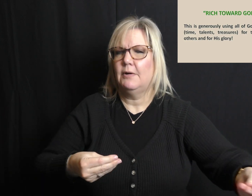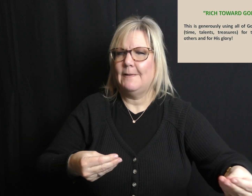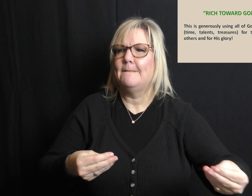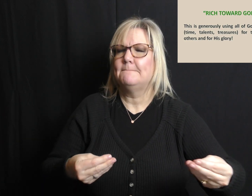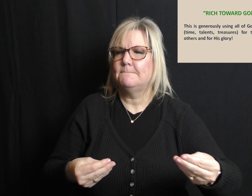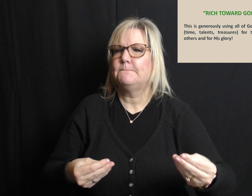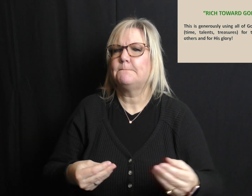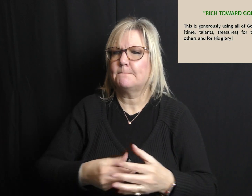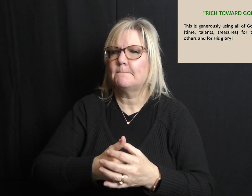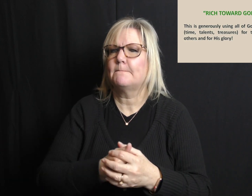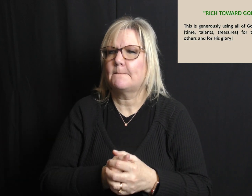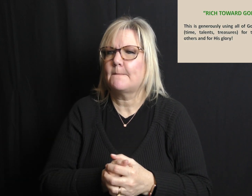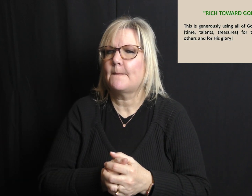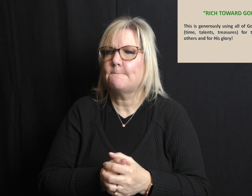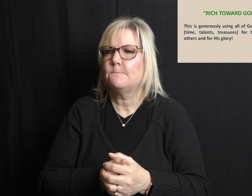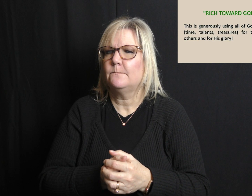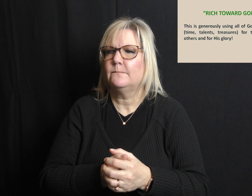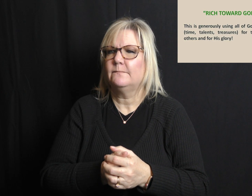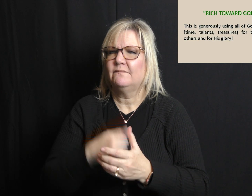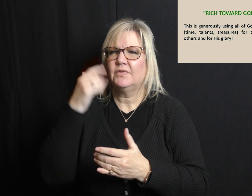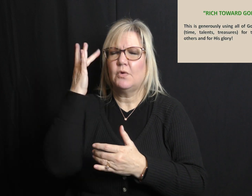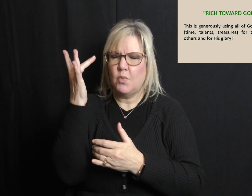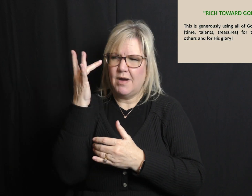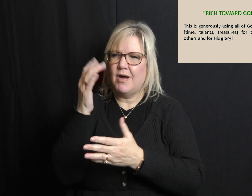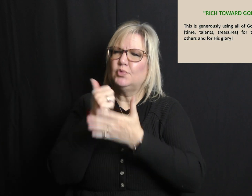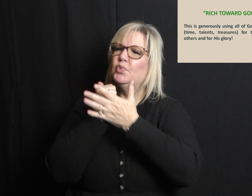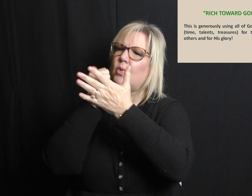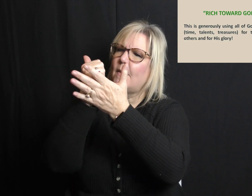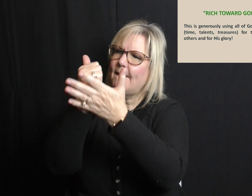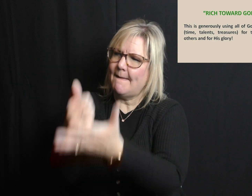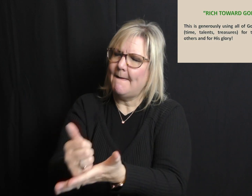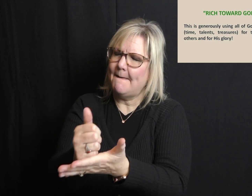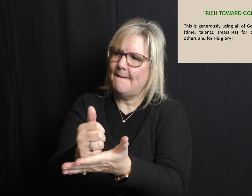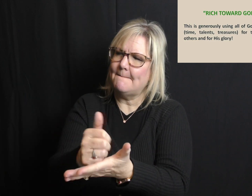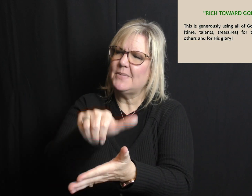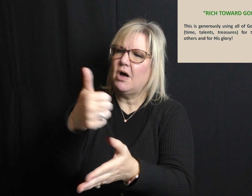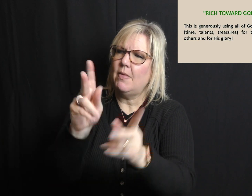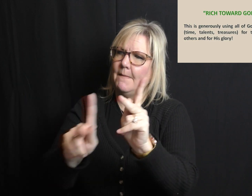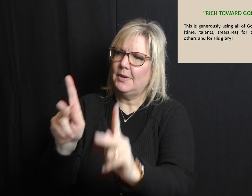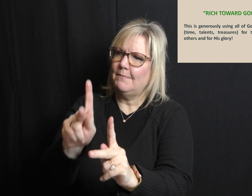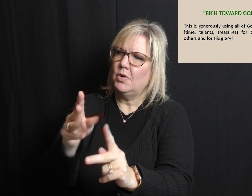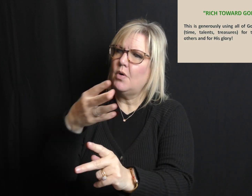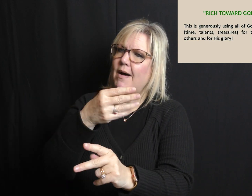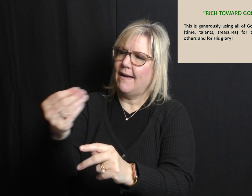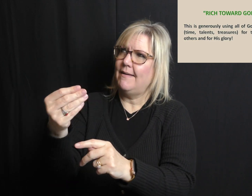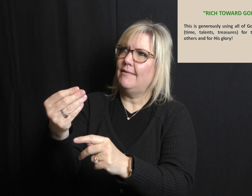blessings for the good of others and for God's glory.